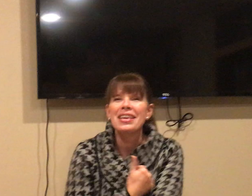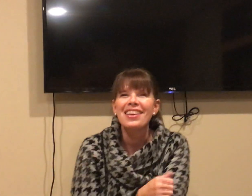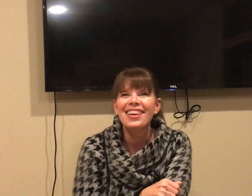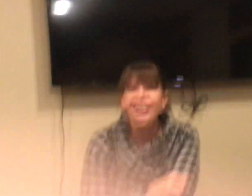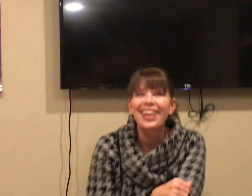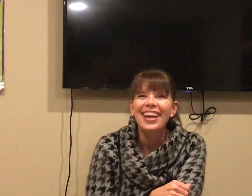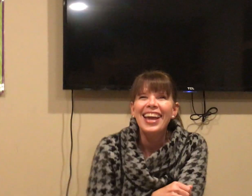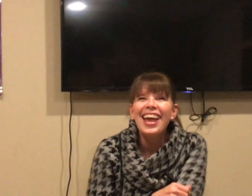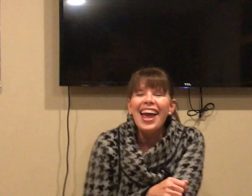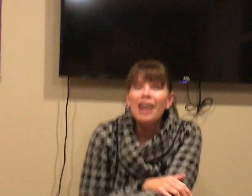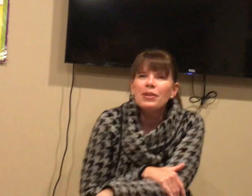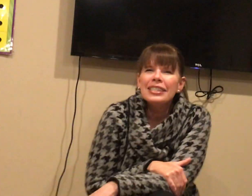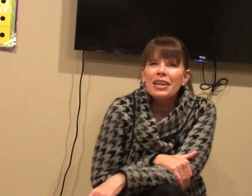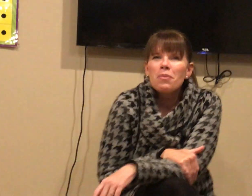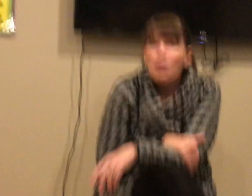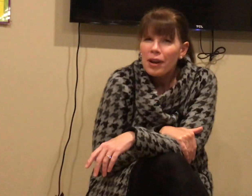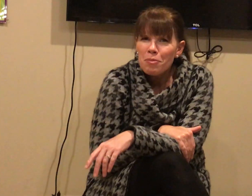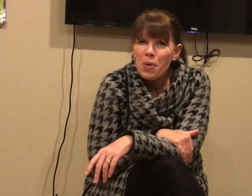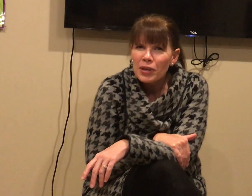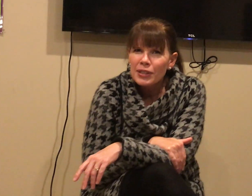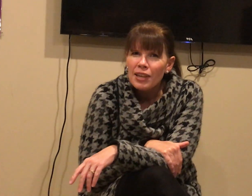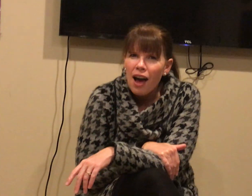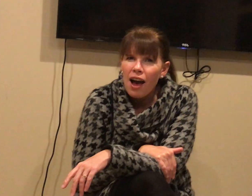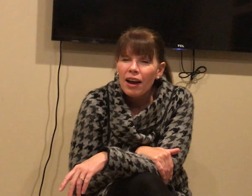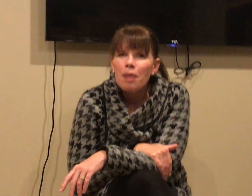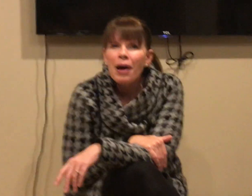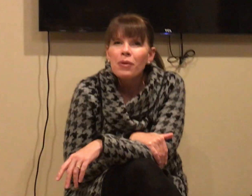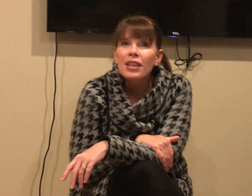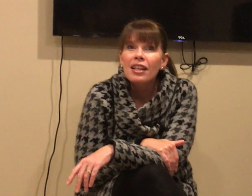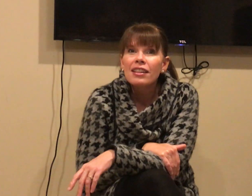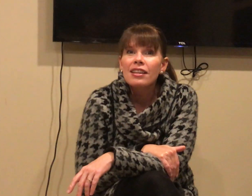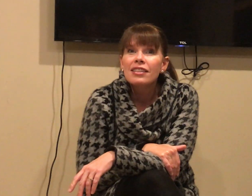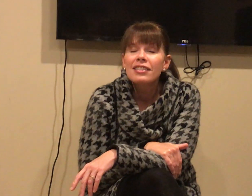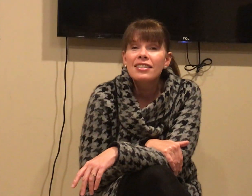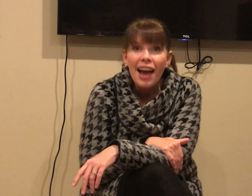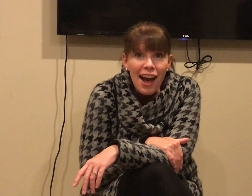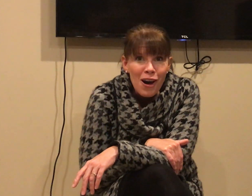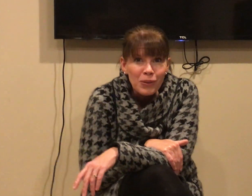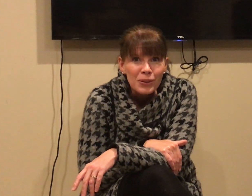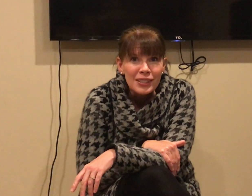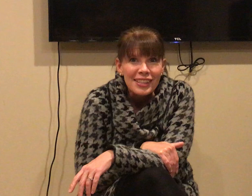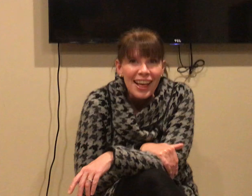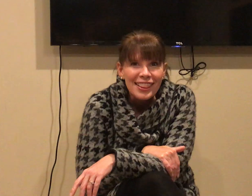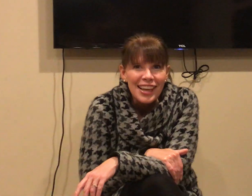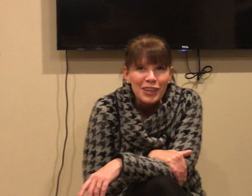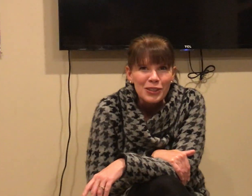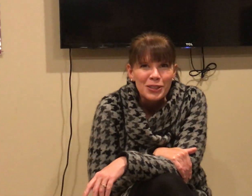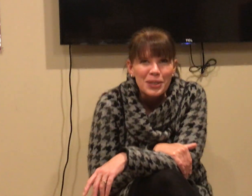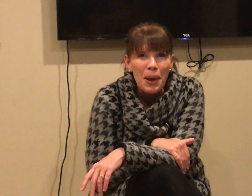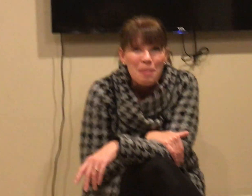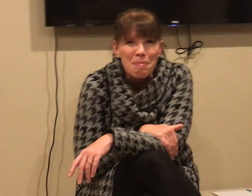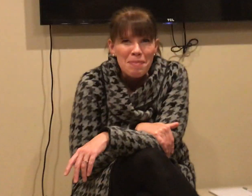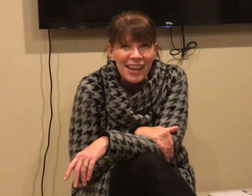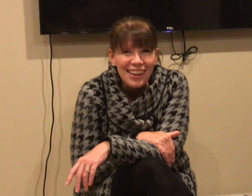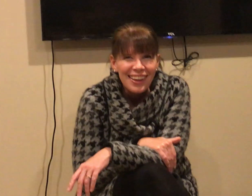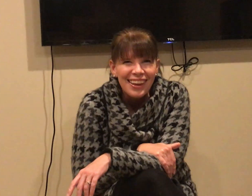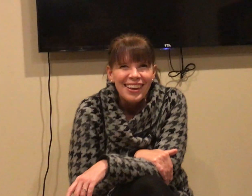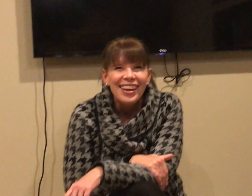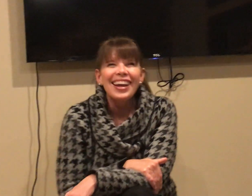me? And we sing one more song about the sounds that letters make.